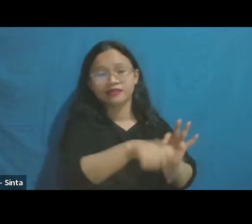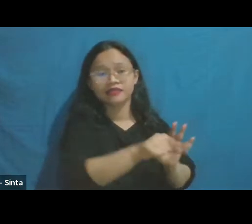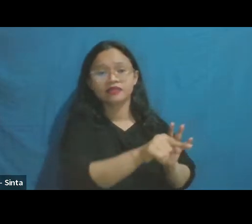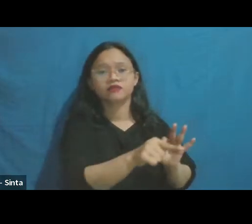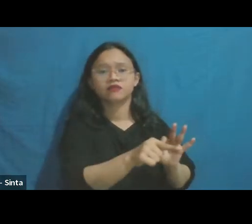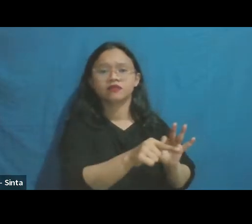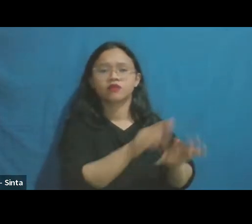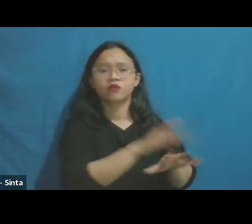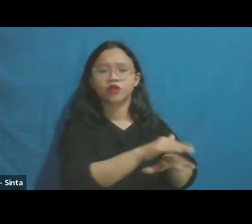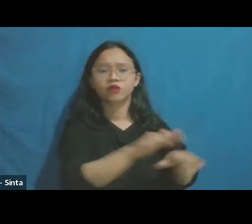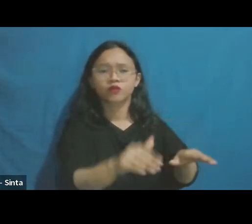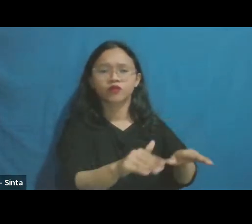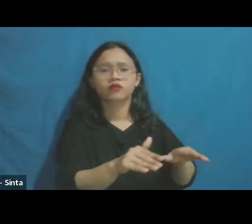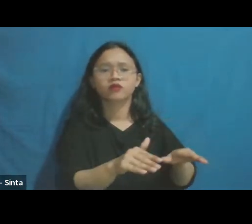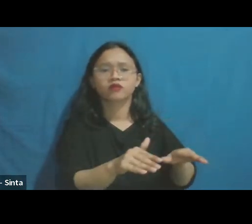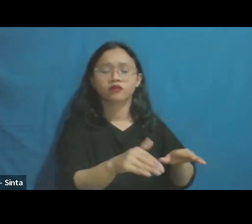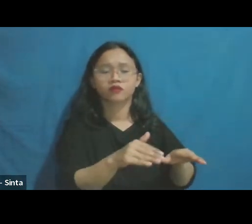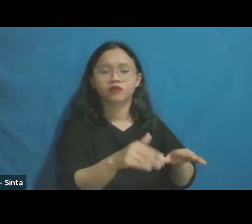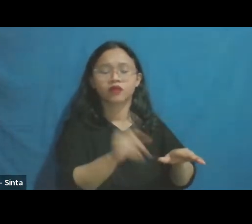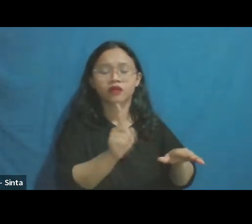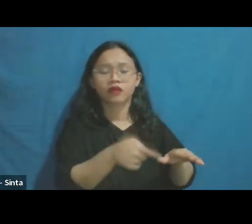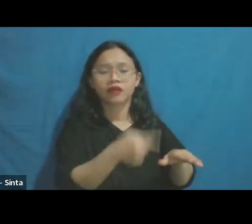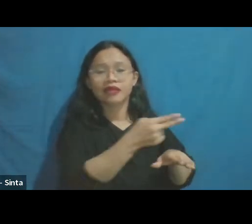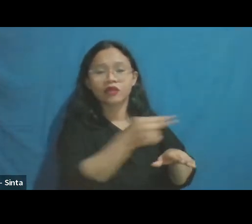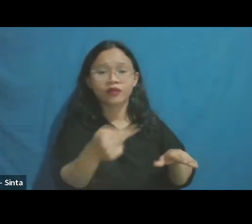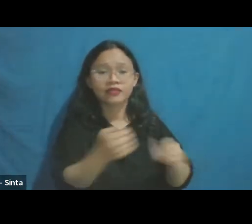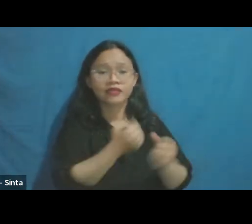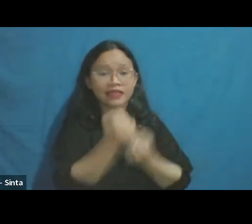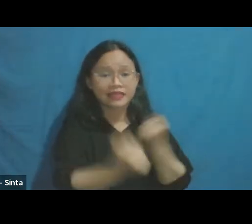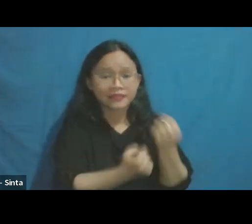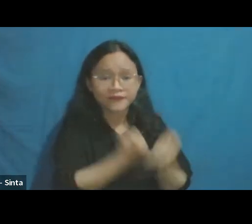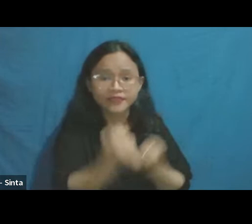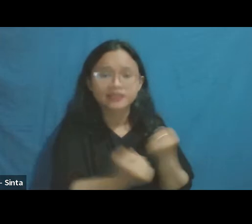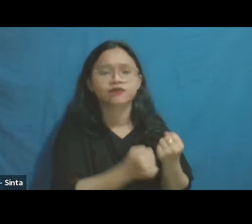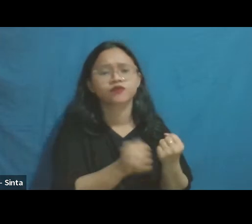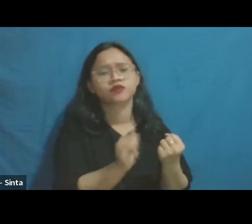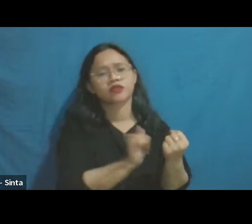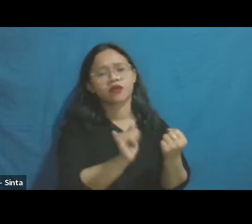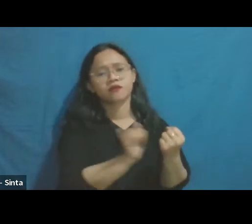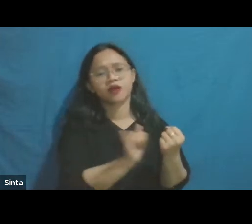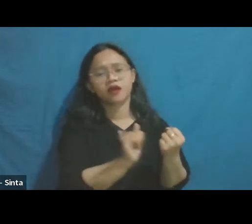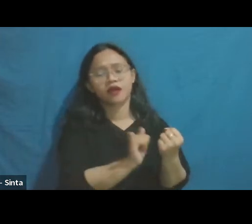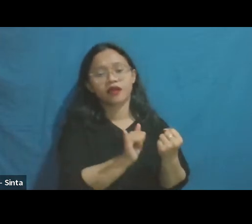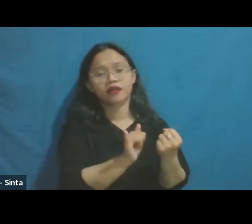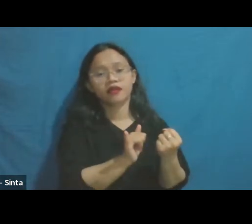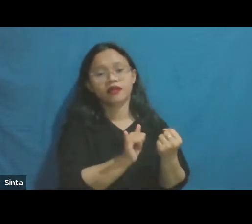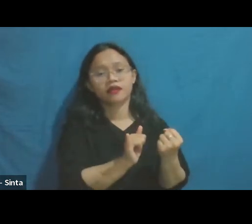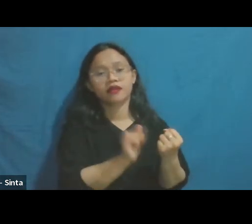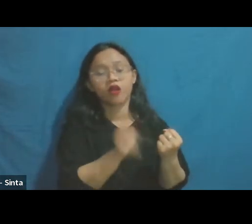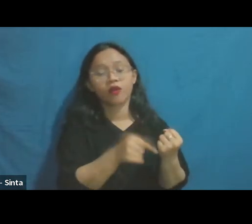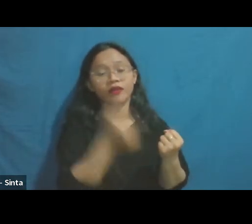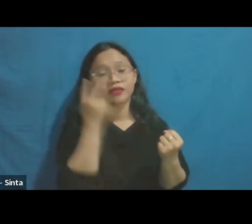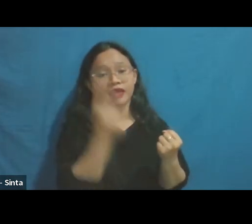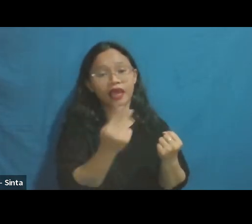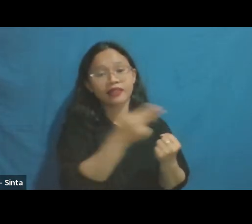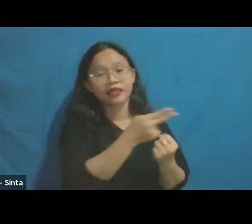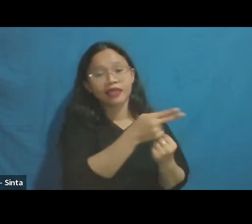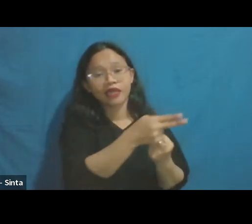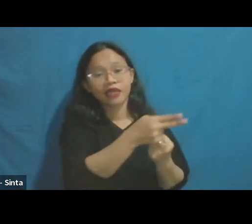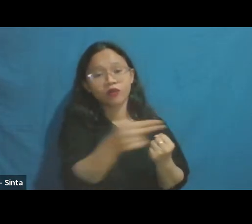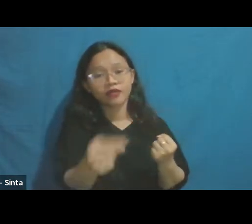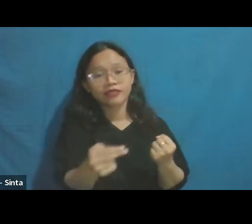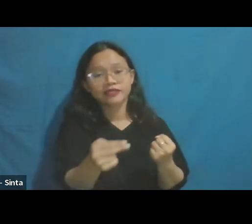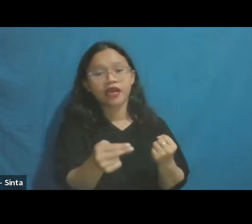under the radar of Indonesian activists actually. In Indonesian region, students who studied